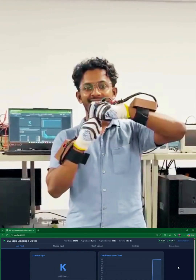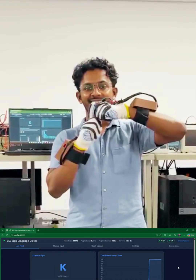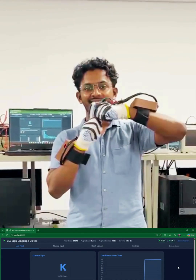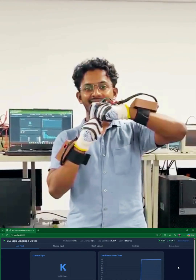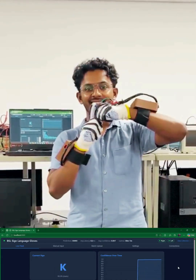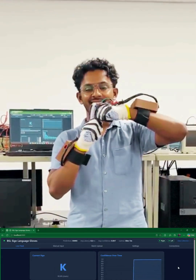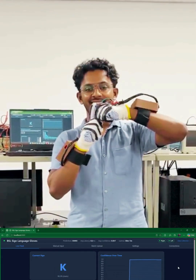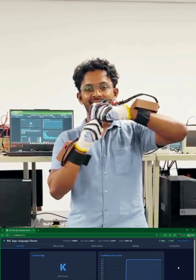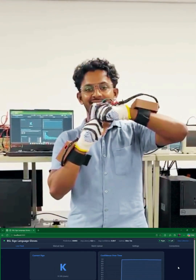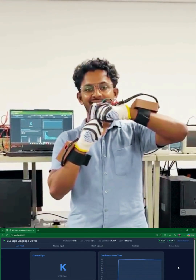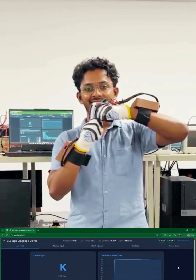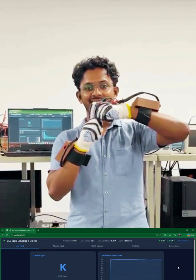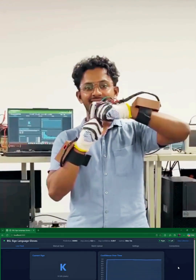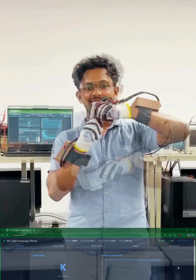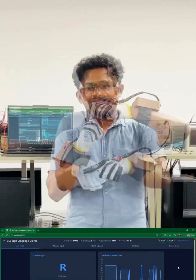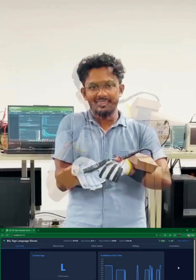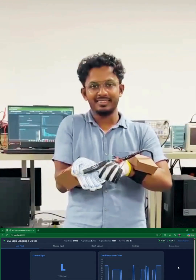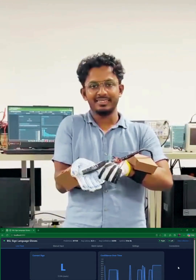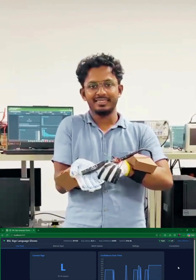K